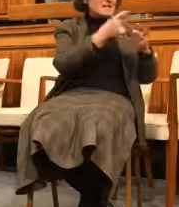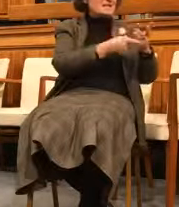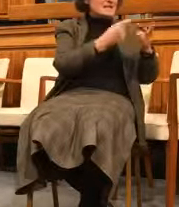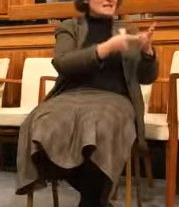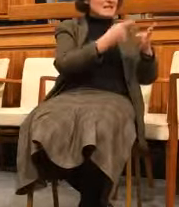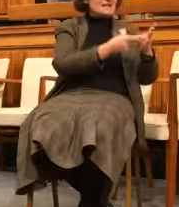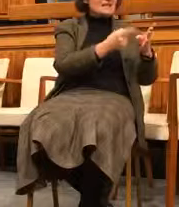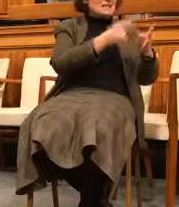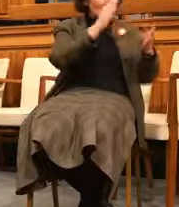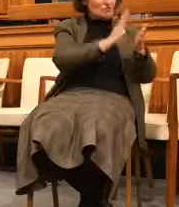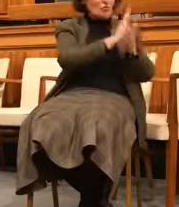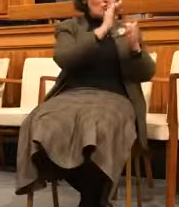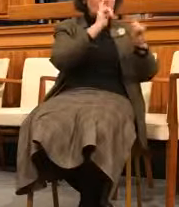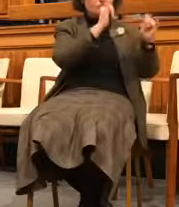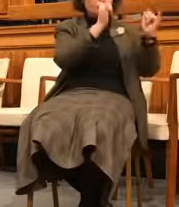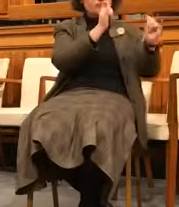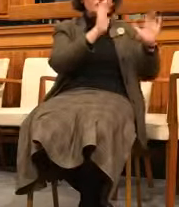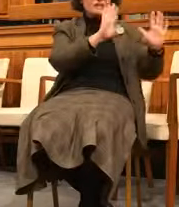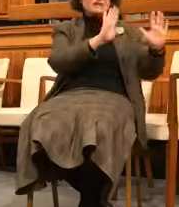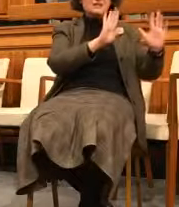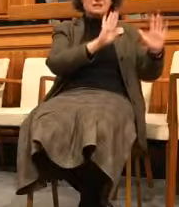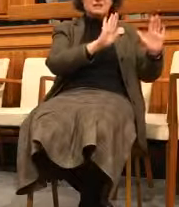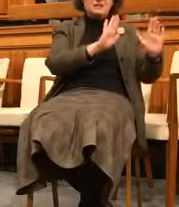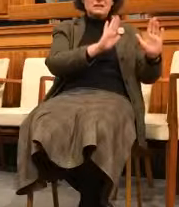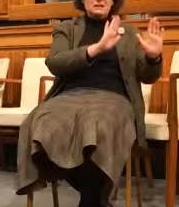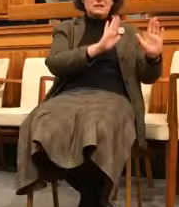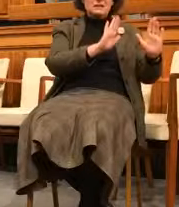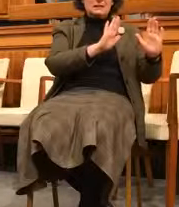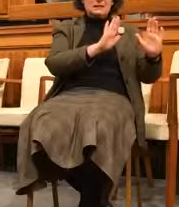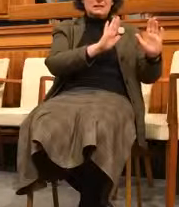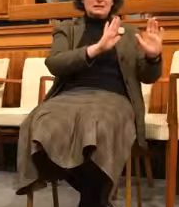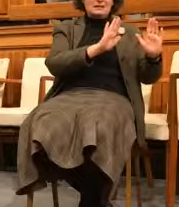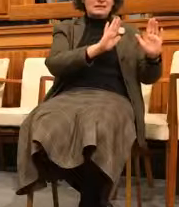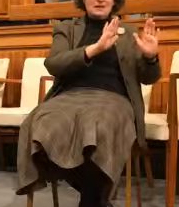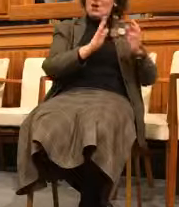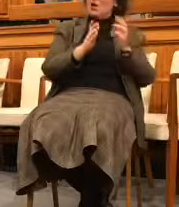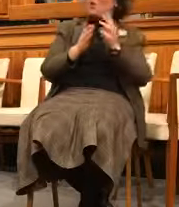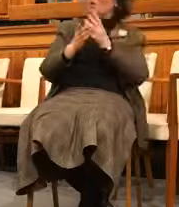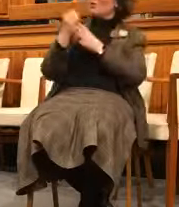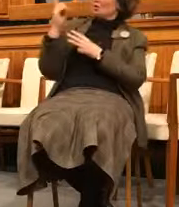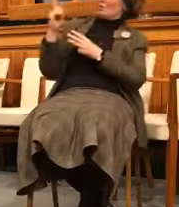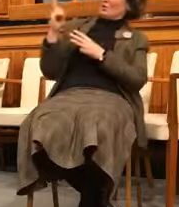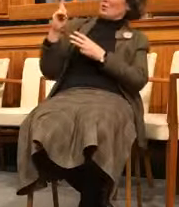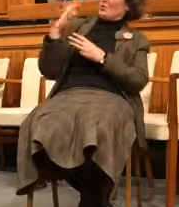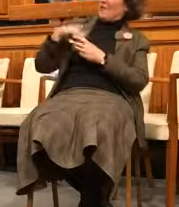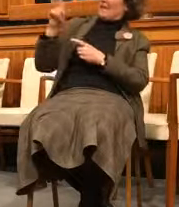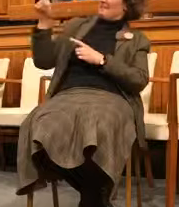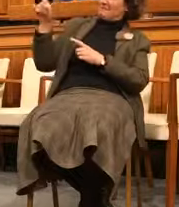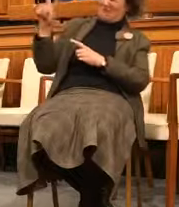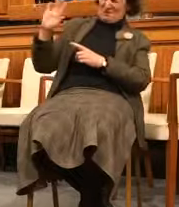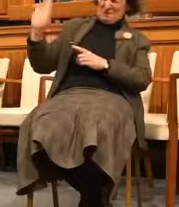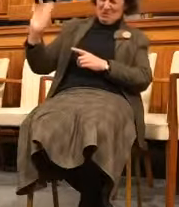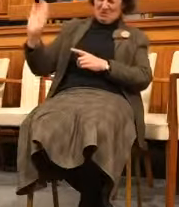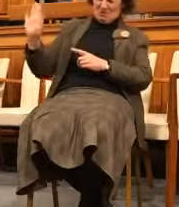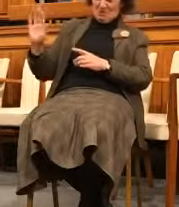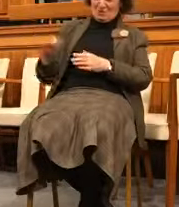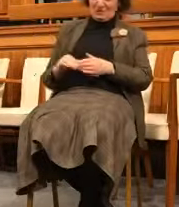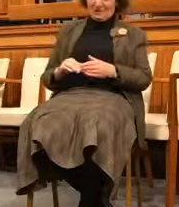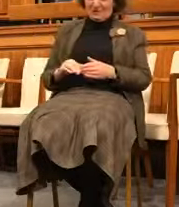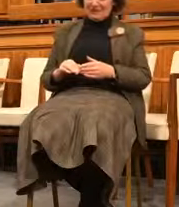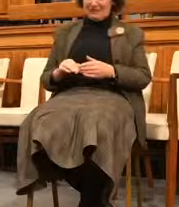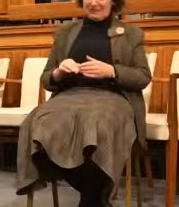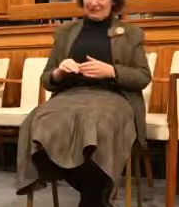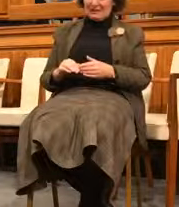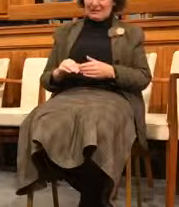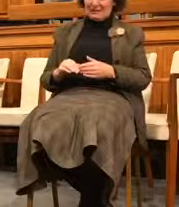we wish to do. O Lord, we would not want anything spiritual or divine. We would not want